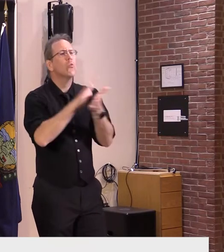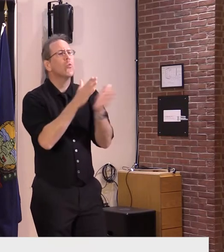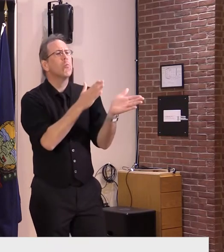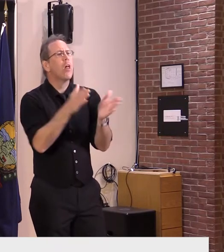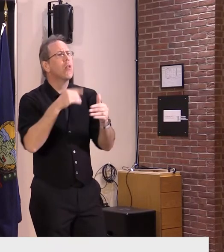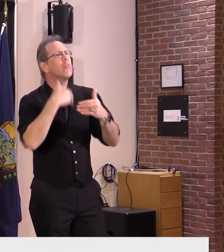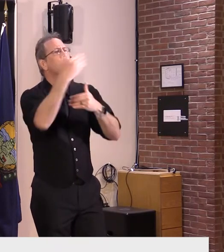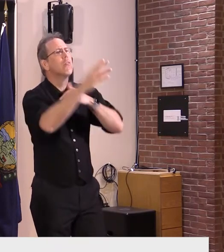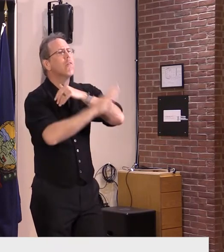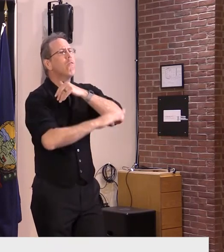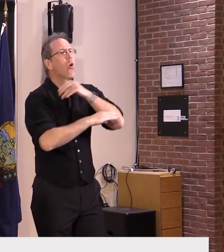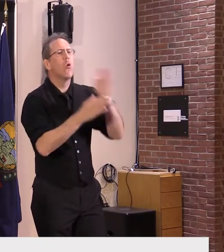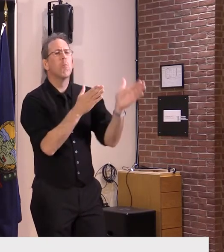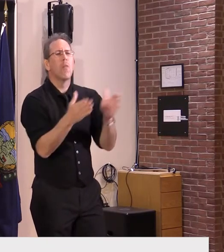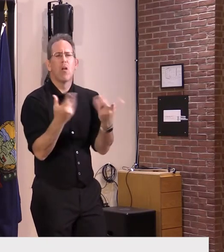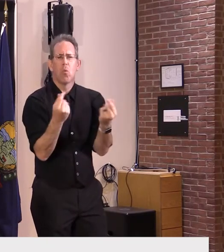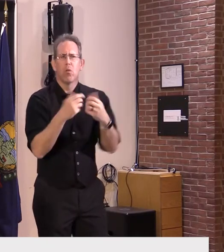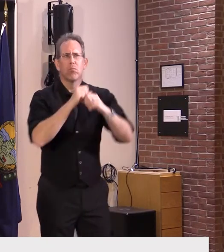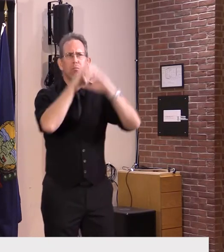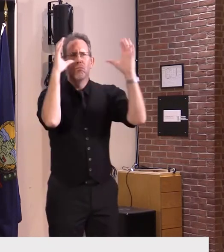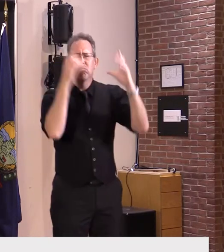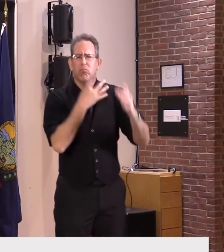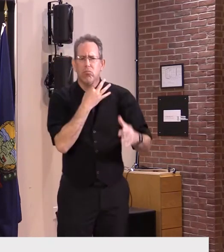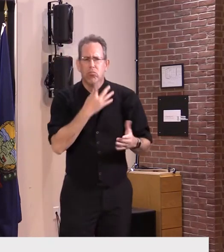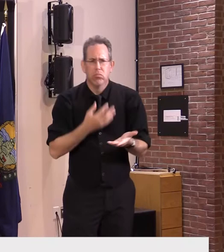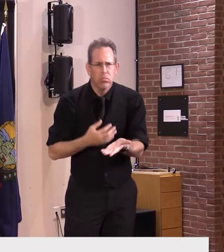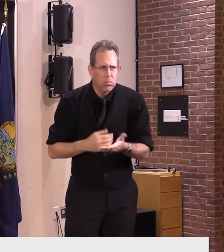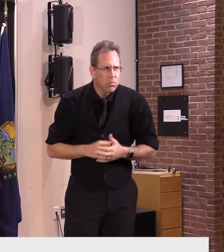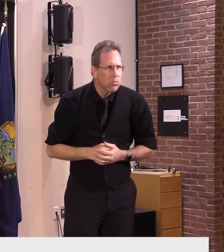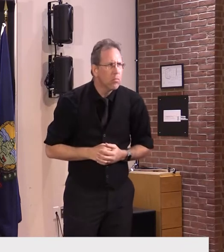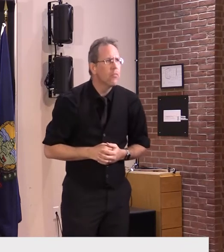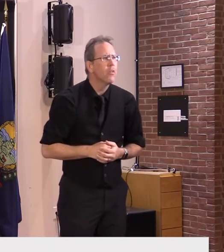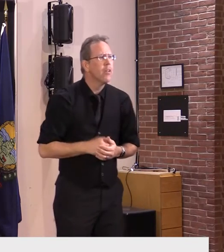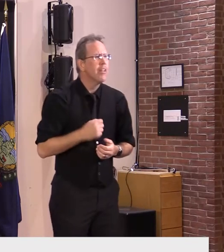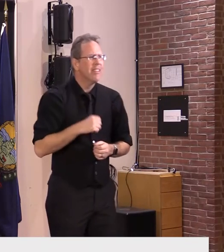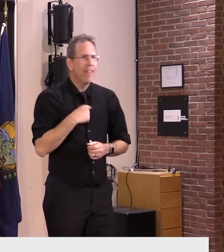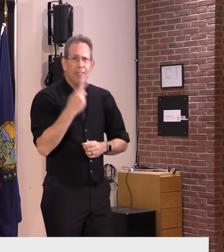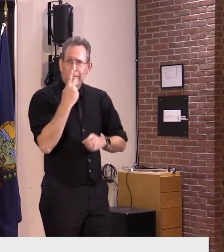there's probably a lot of bridges that still need to be filled.